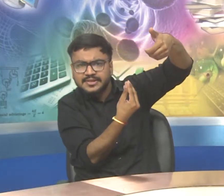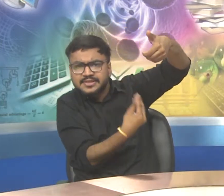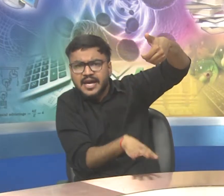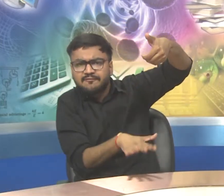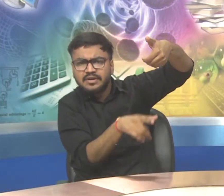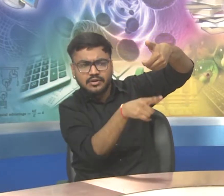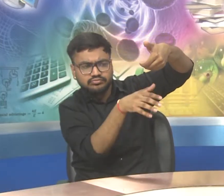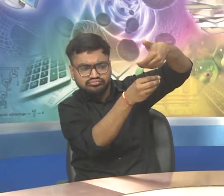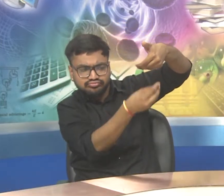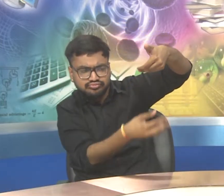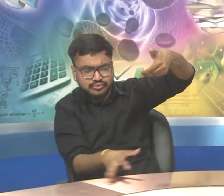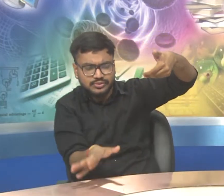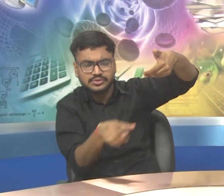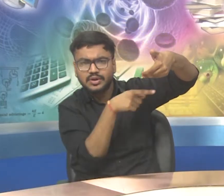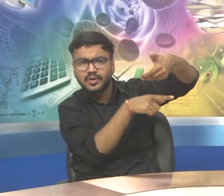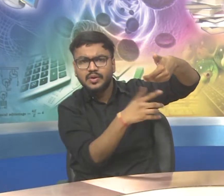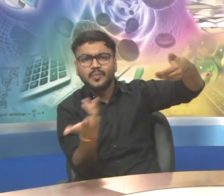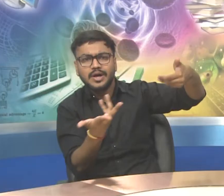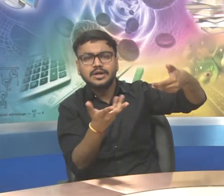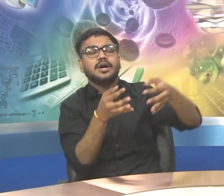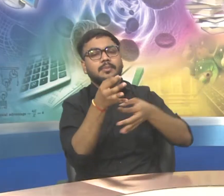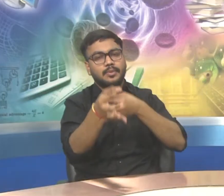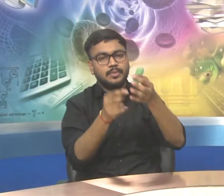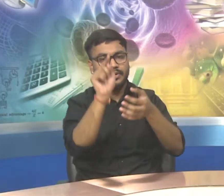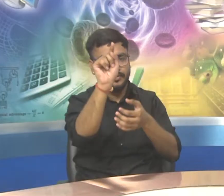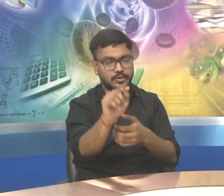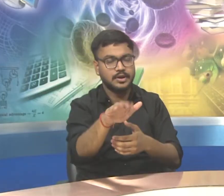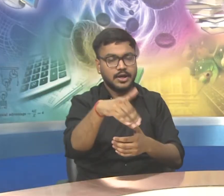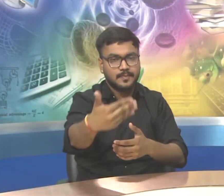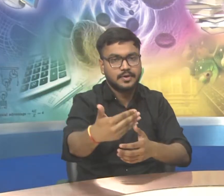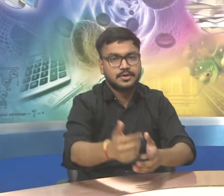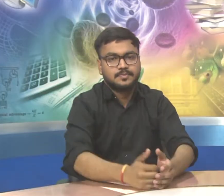And leave the funnel undisturbed for some time.